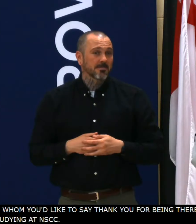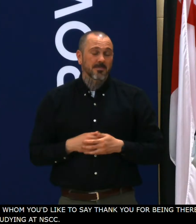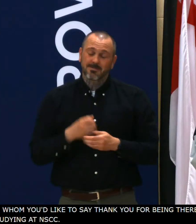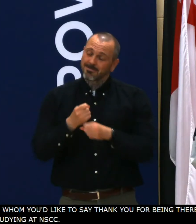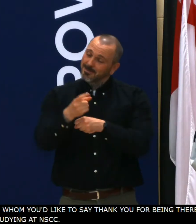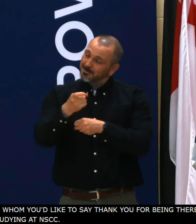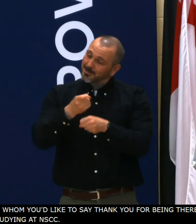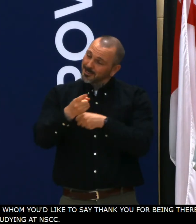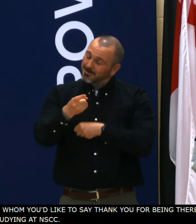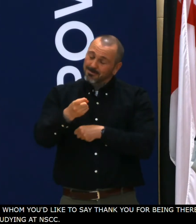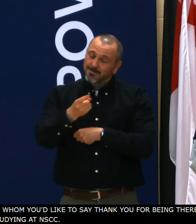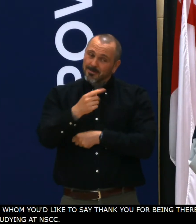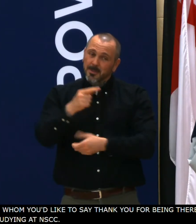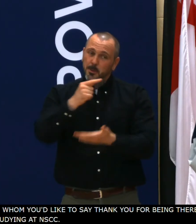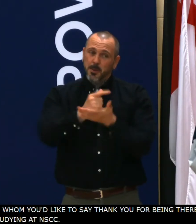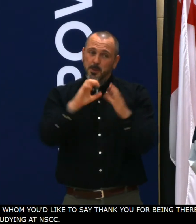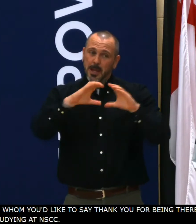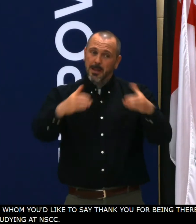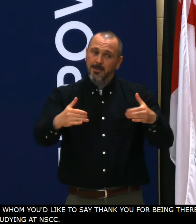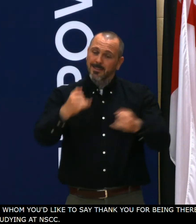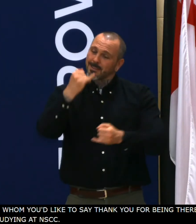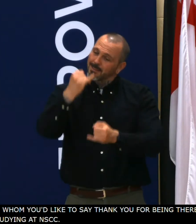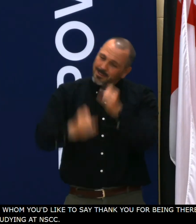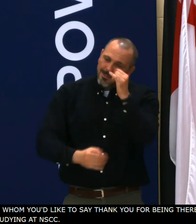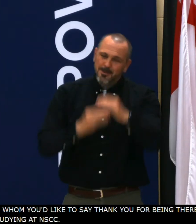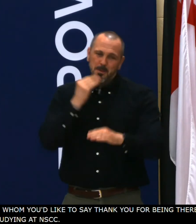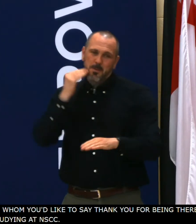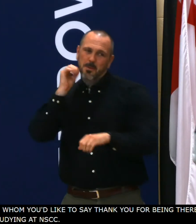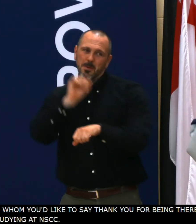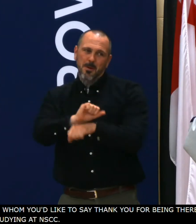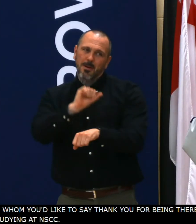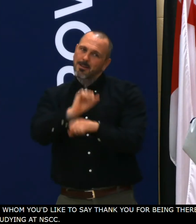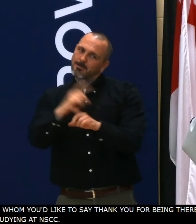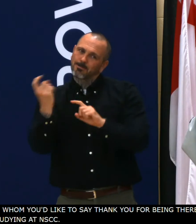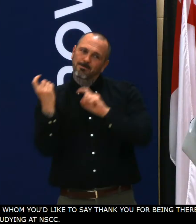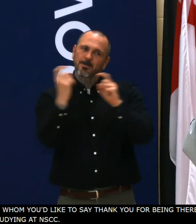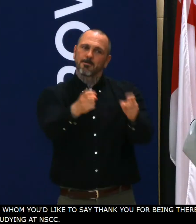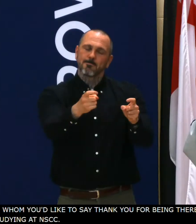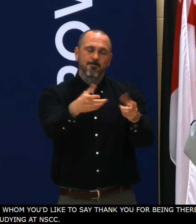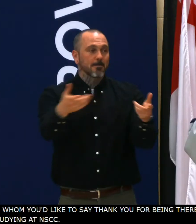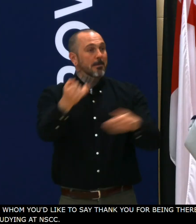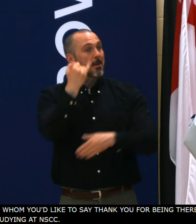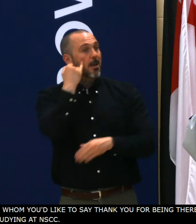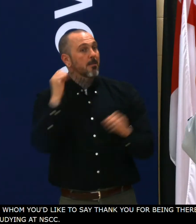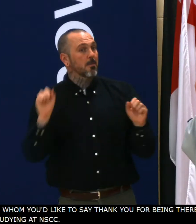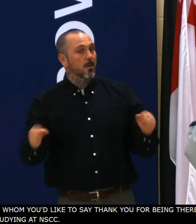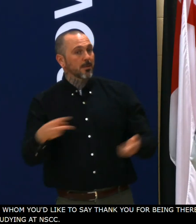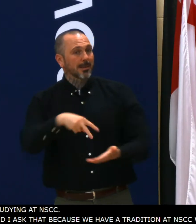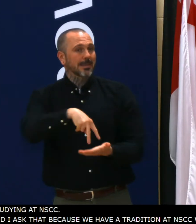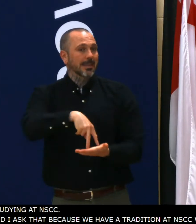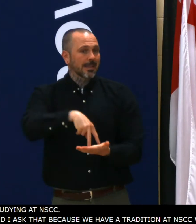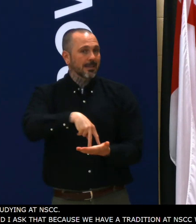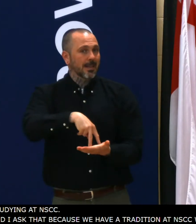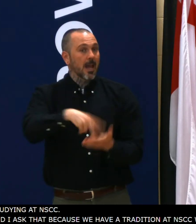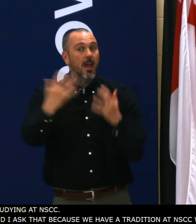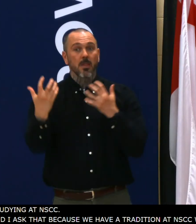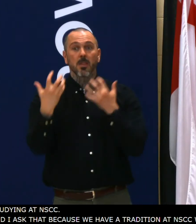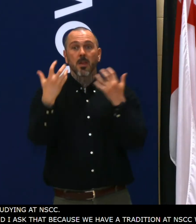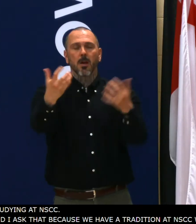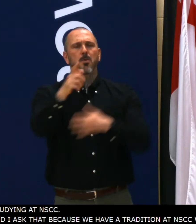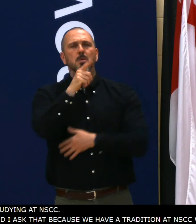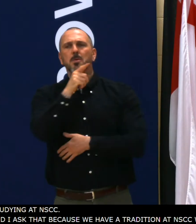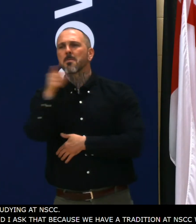your last assignment to stand as you're able and give a wave of appreciation to somebody in the audience to say thank